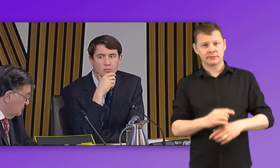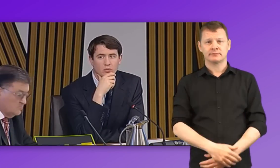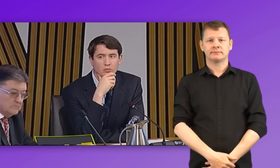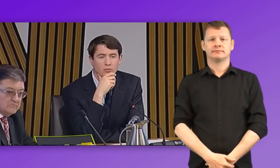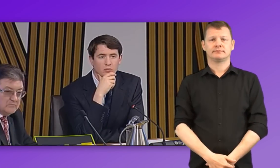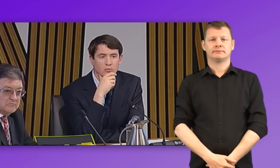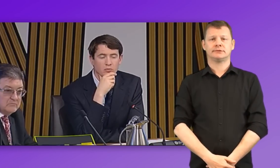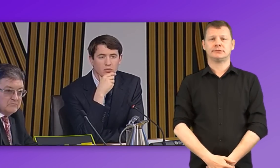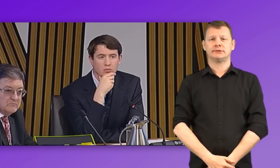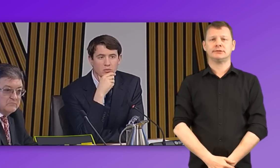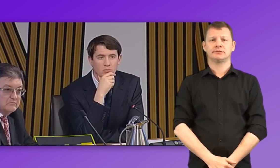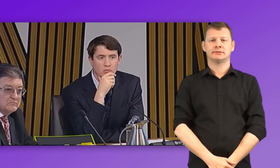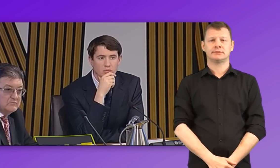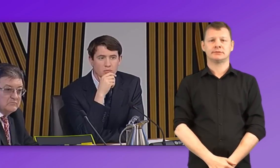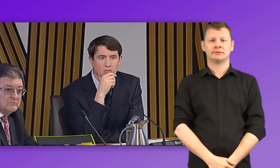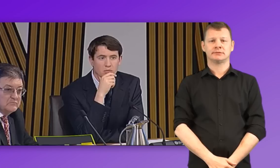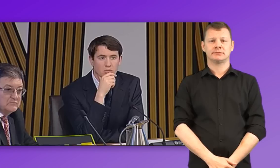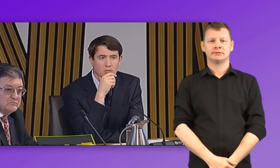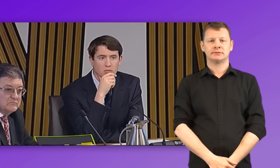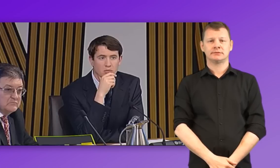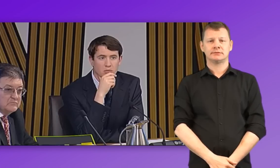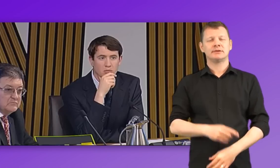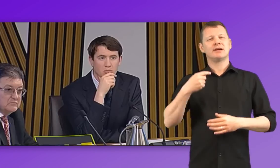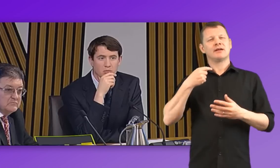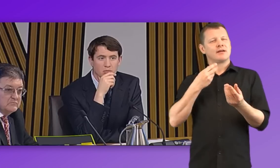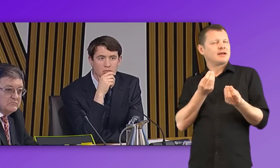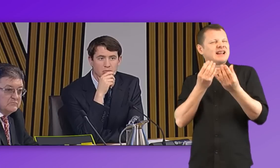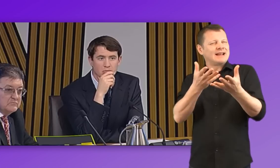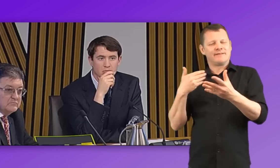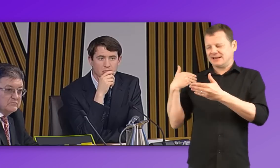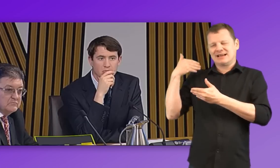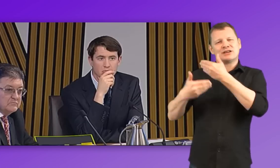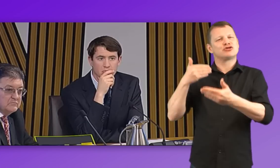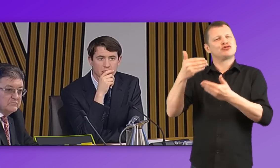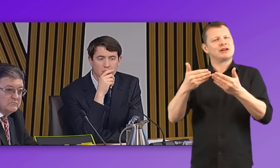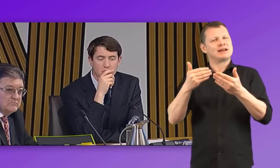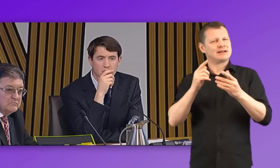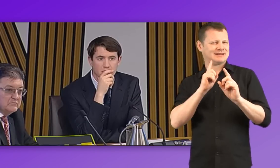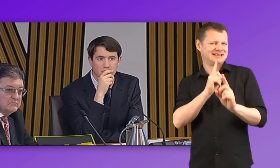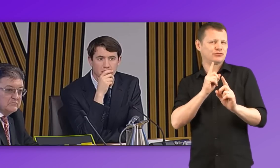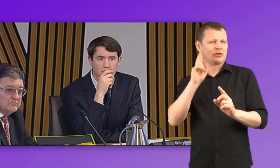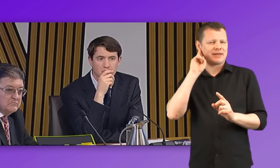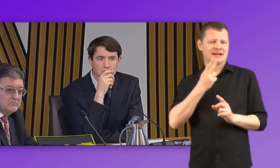I mean, I think some of the history about deaf teaching would be instructive at this point. There are so few teachers because